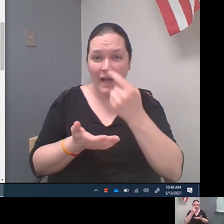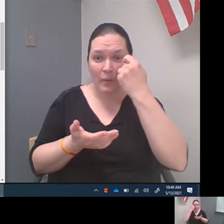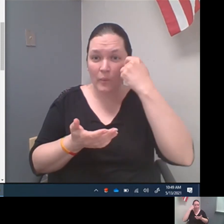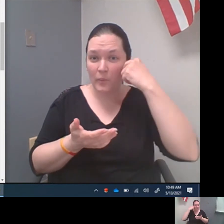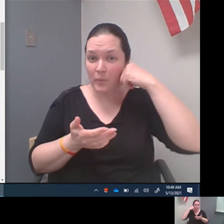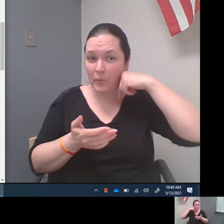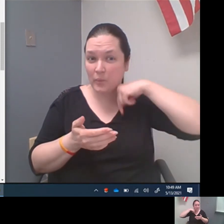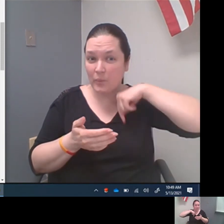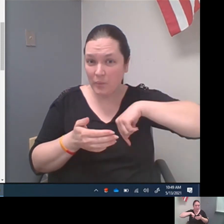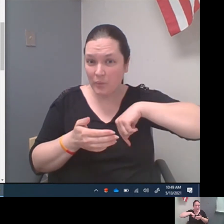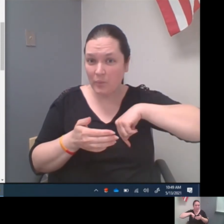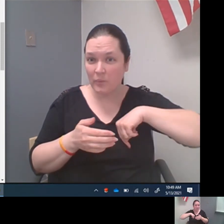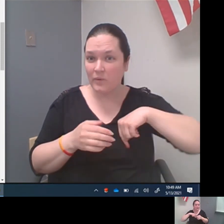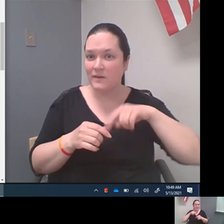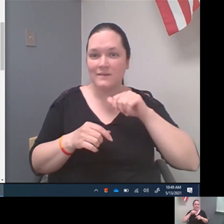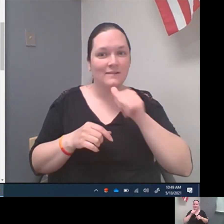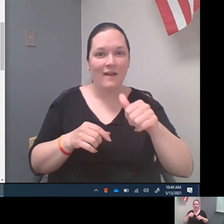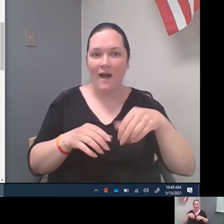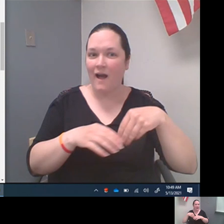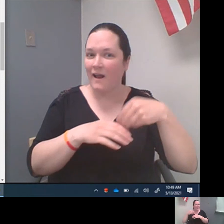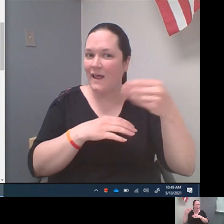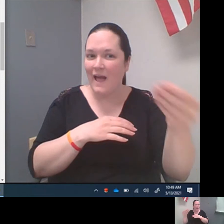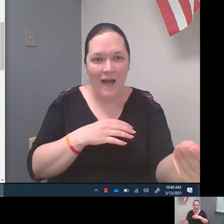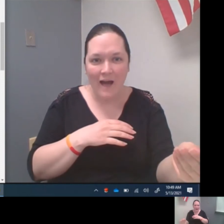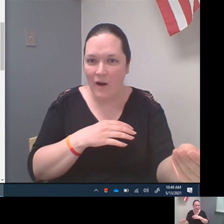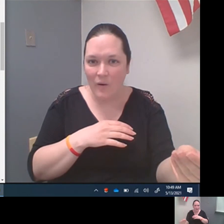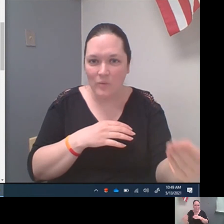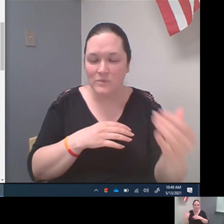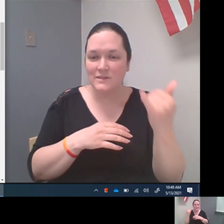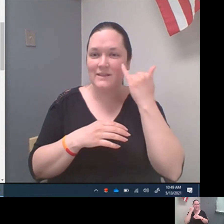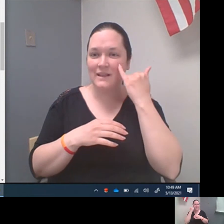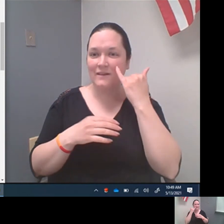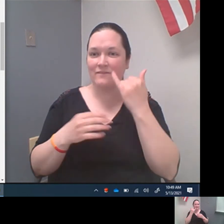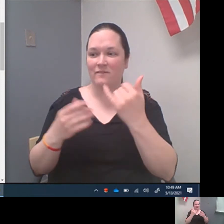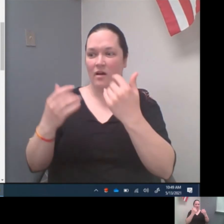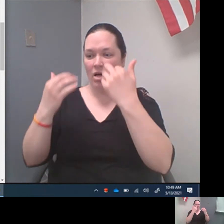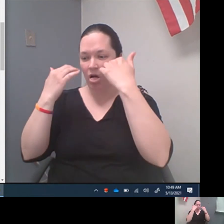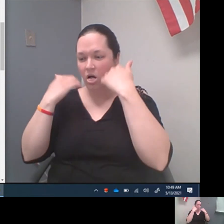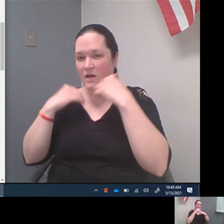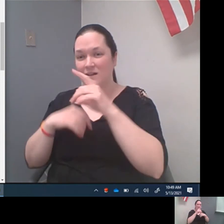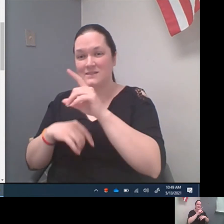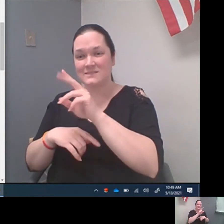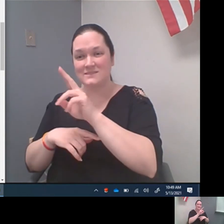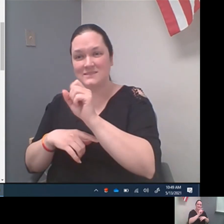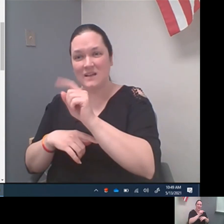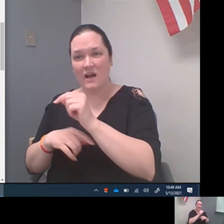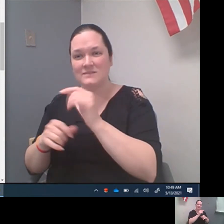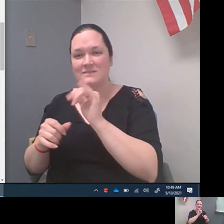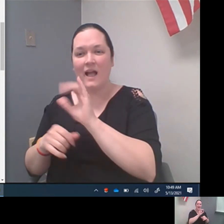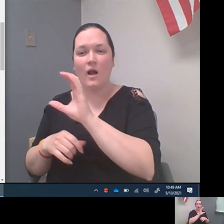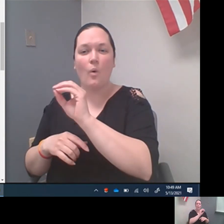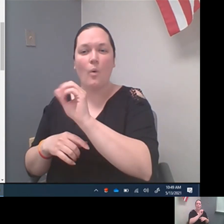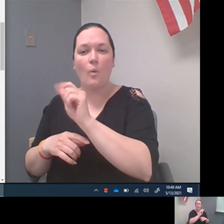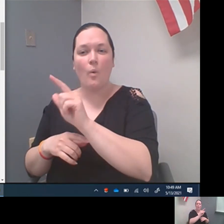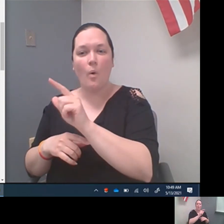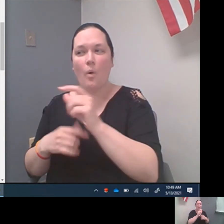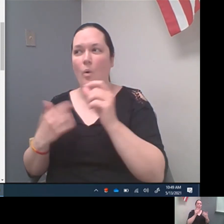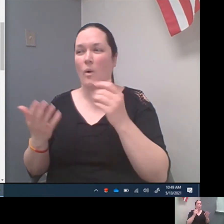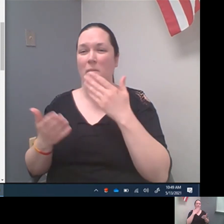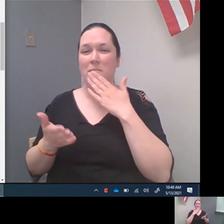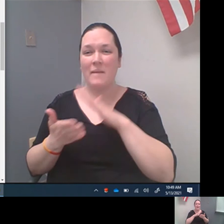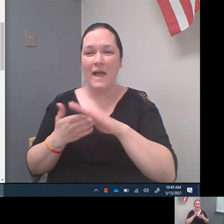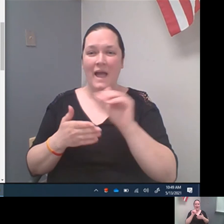into your lungs, and then there's no out. And so if you breathe a lot of coal dust, it's going to go in, and then it gets stuck in there. Or asbestos